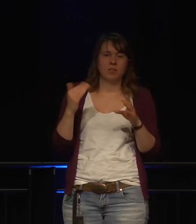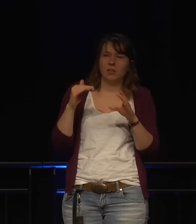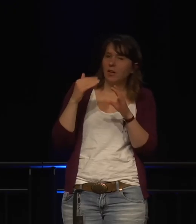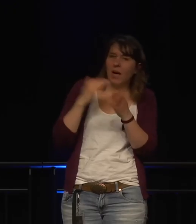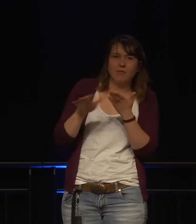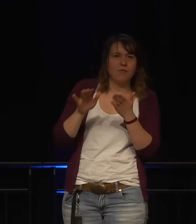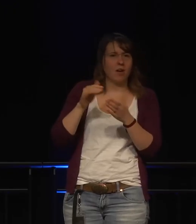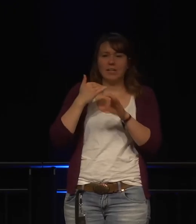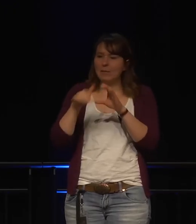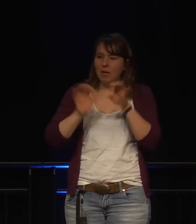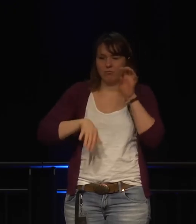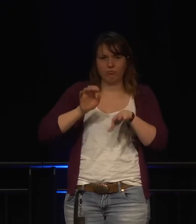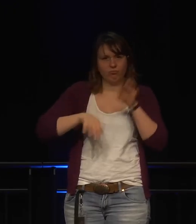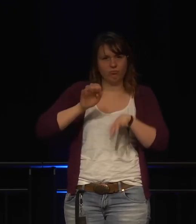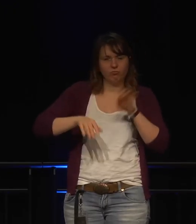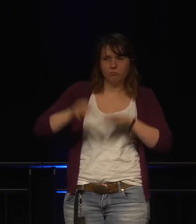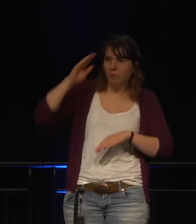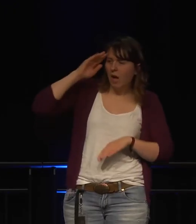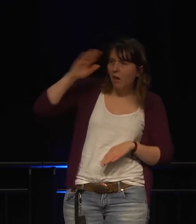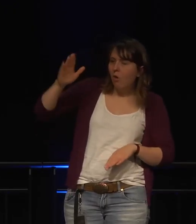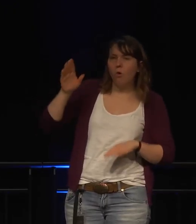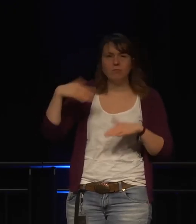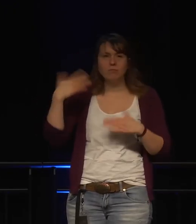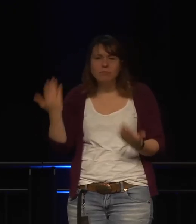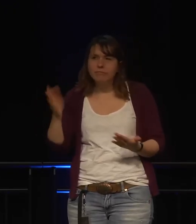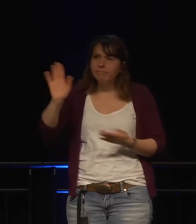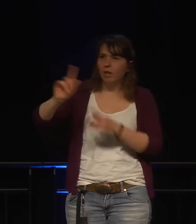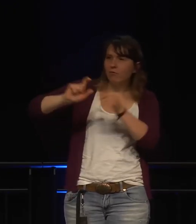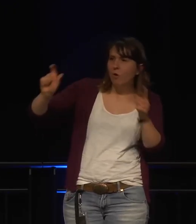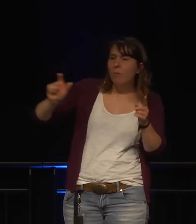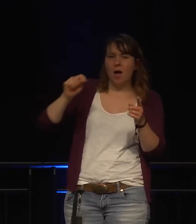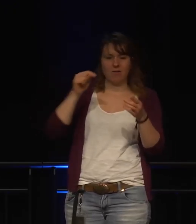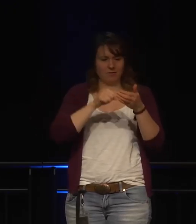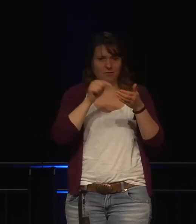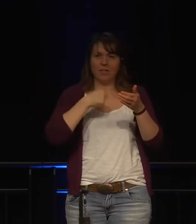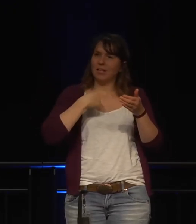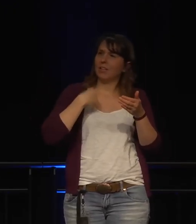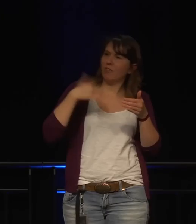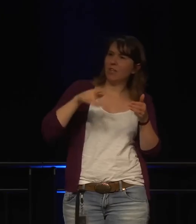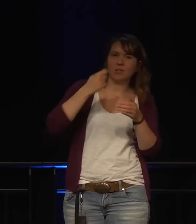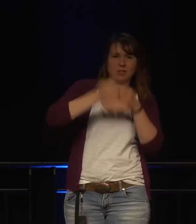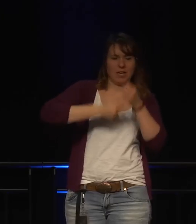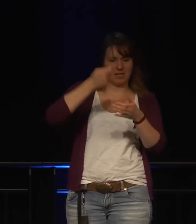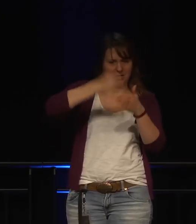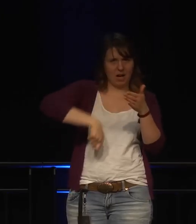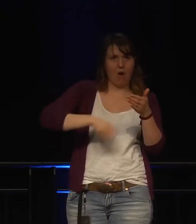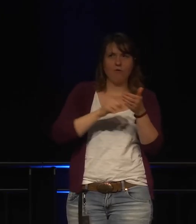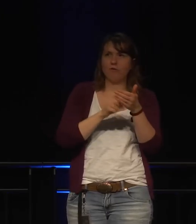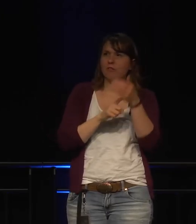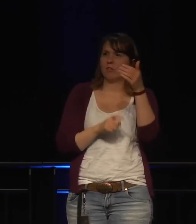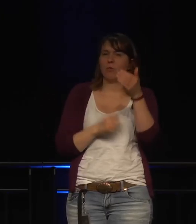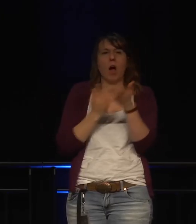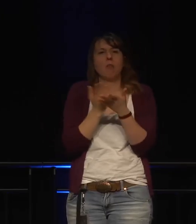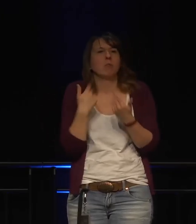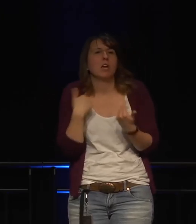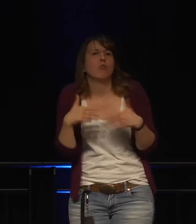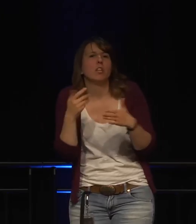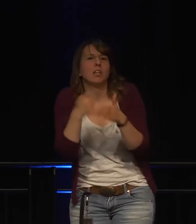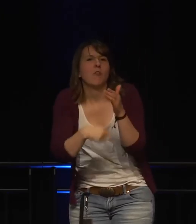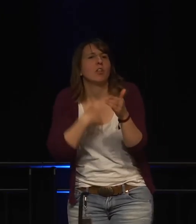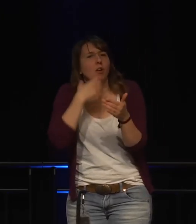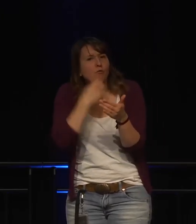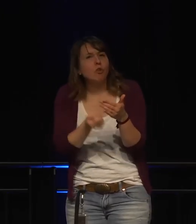I think it can be the first step that we can write emails or